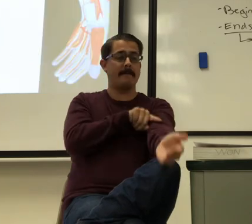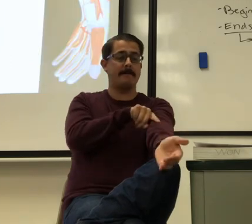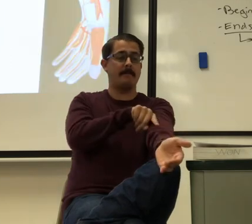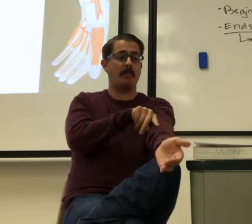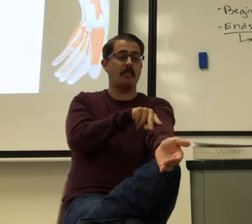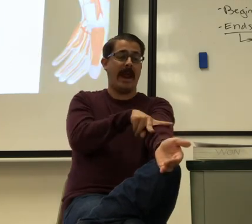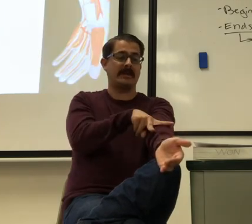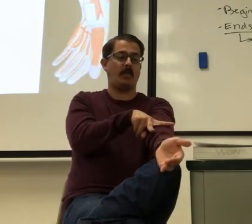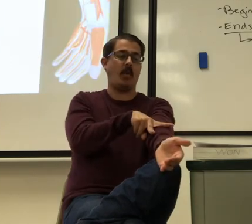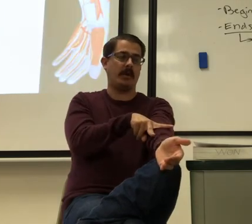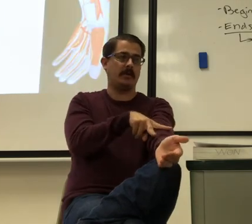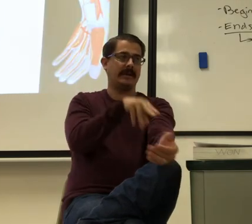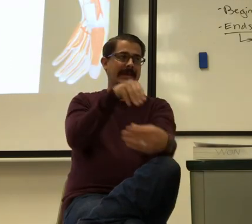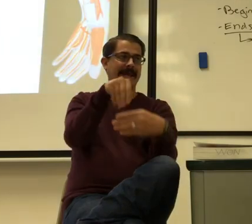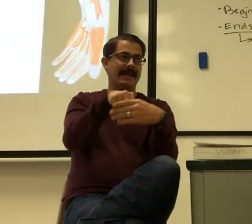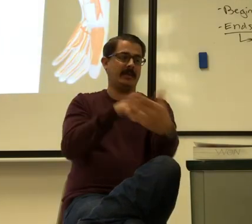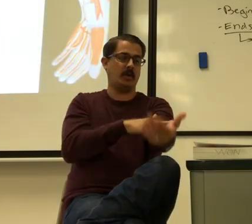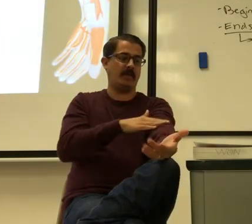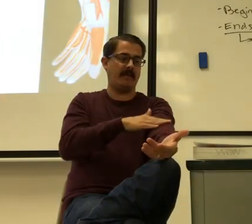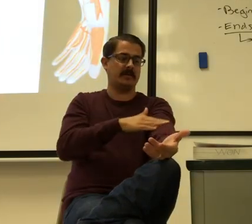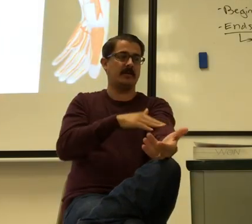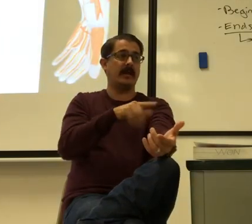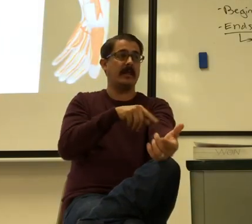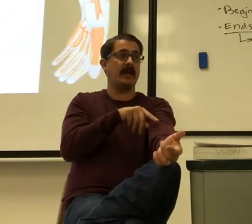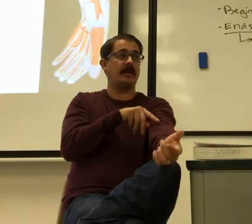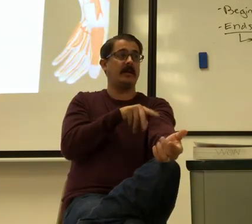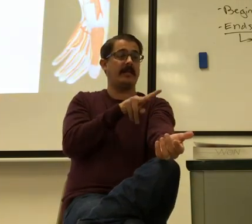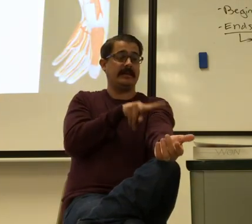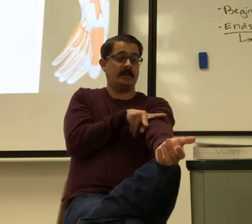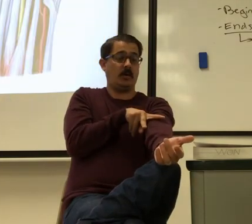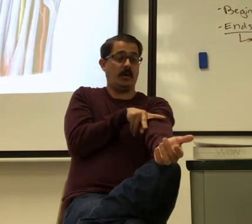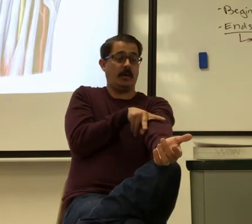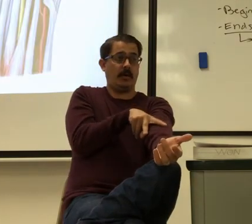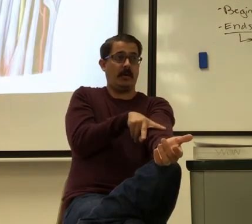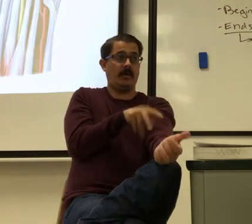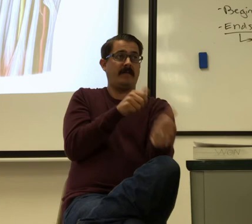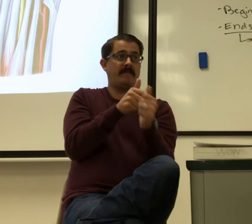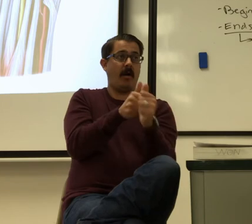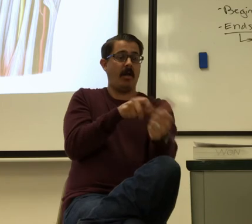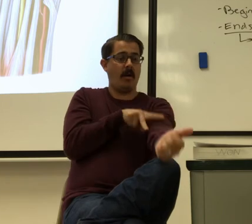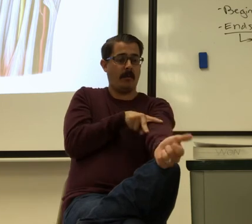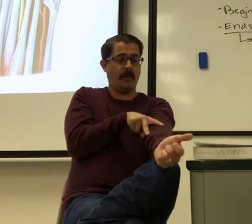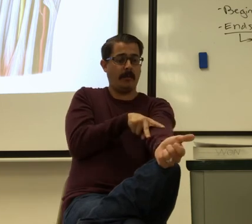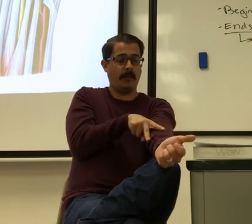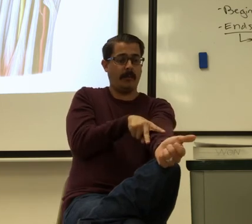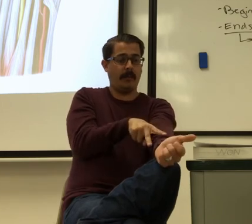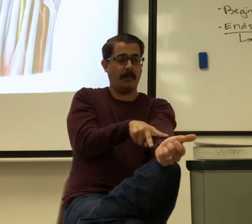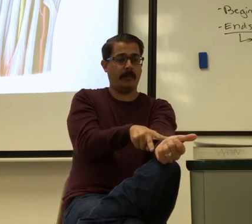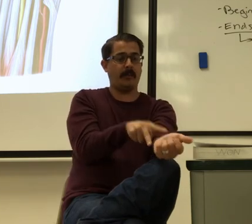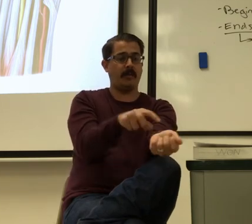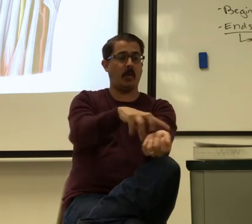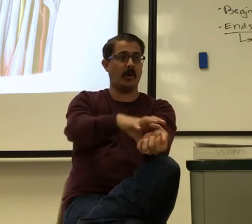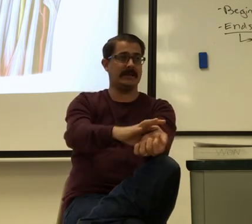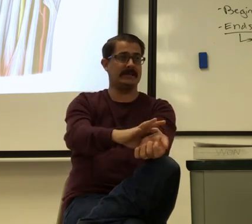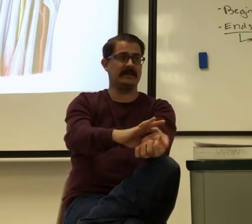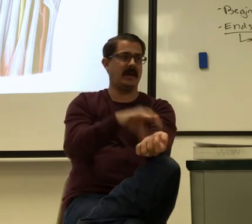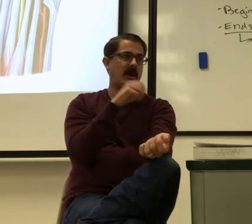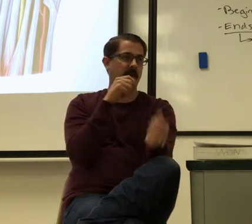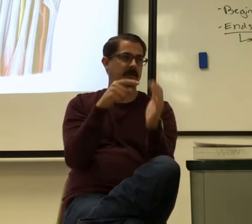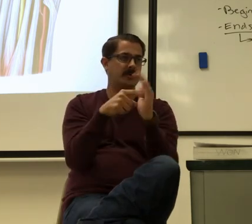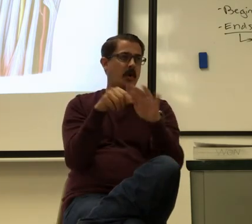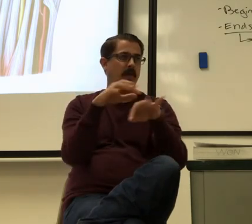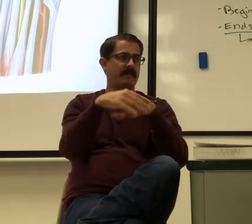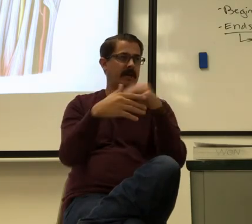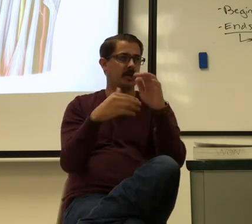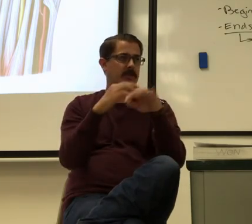cubital fossa. And then when you follow the radial and ulnar arteries all the way down to, say, the wrist, I don't even show you the fingers, but